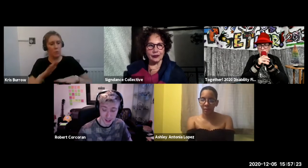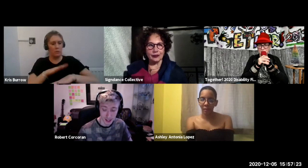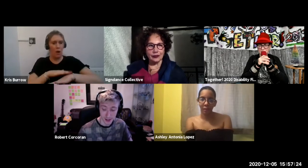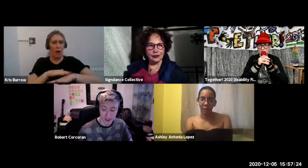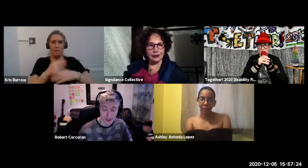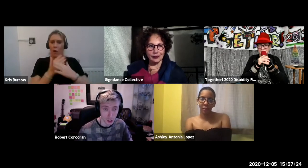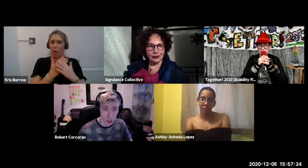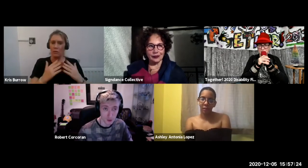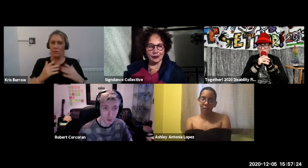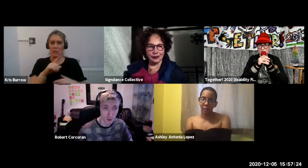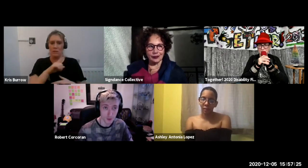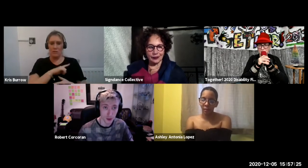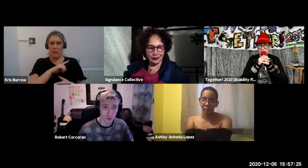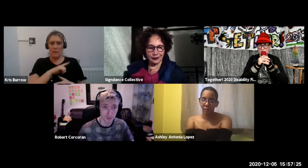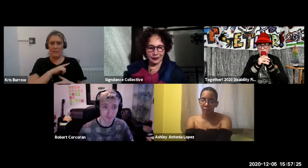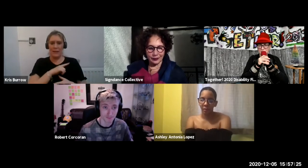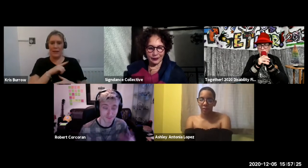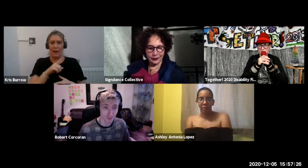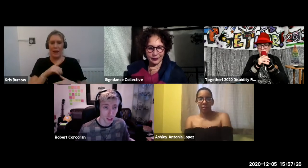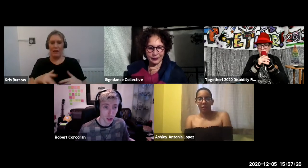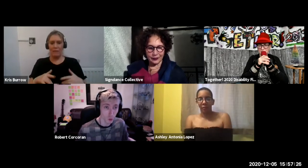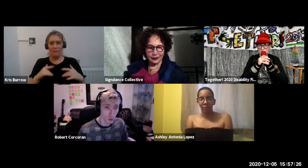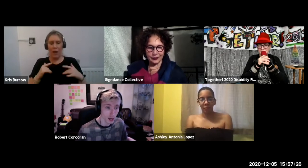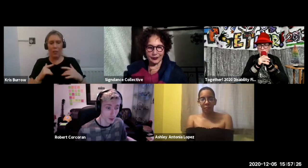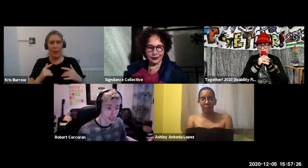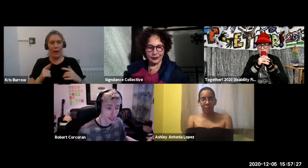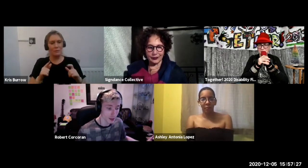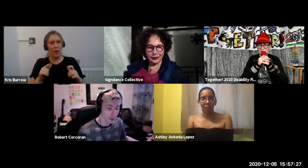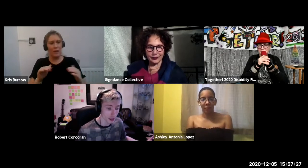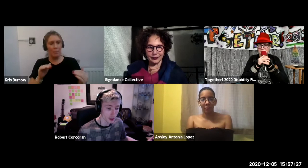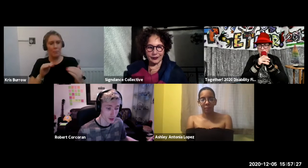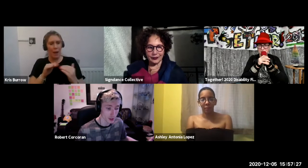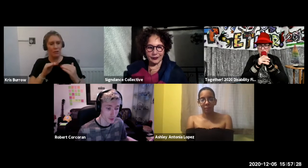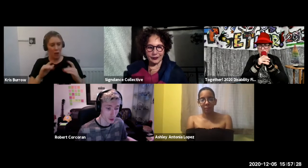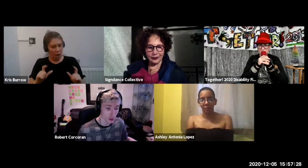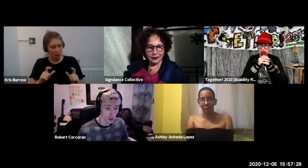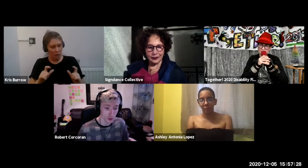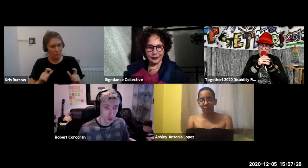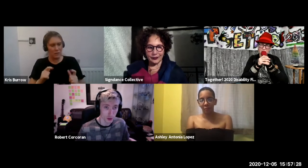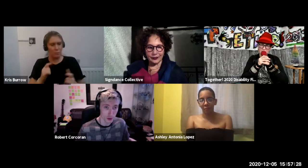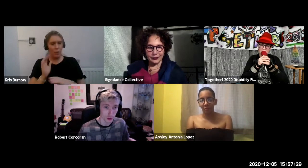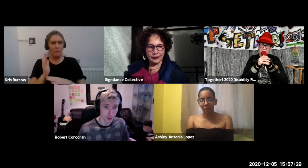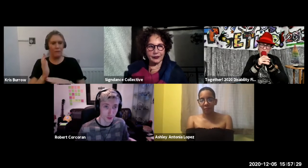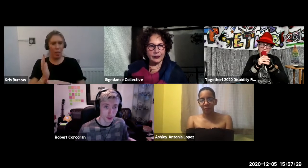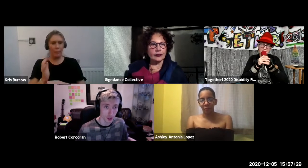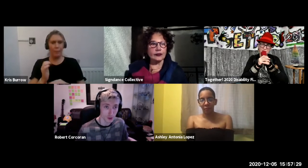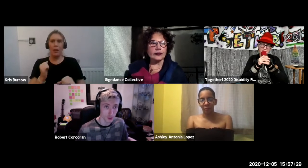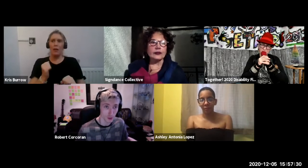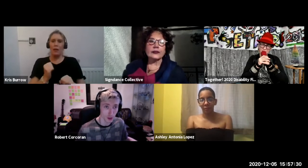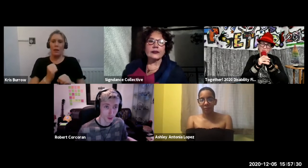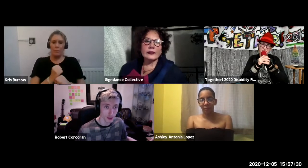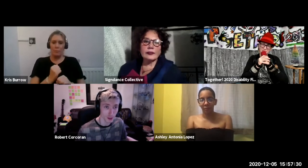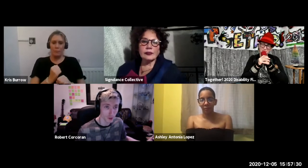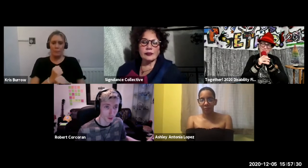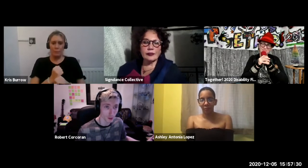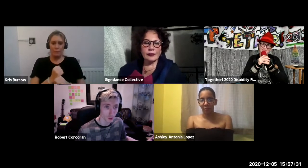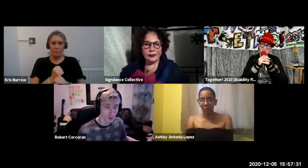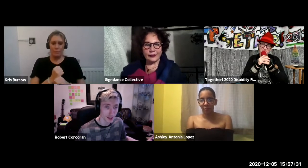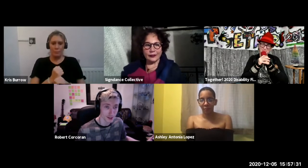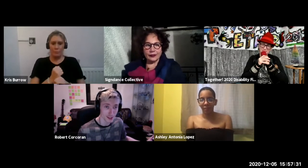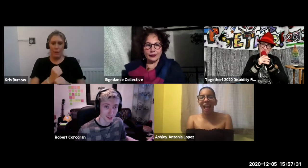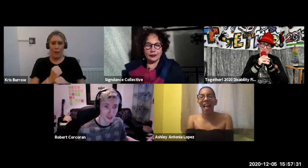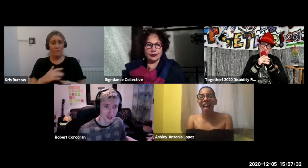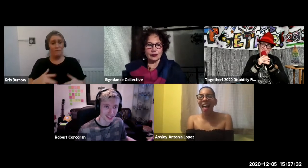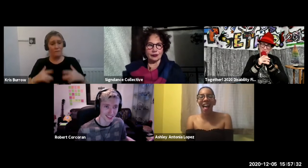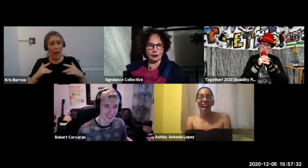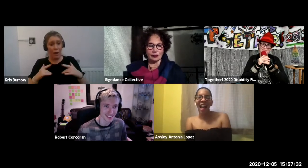And it's an uncomfortable film. You know, we are making things. It is filtering through us. I felt uncomfortable. I made an uncomfortable